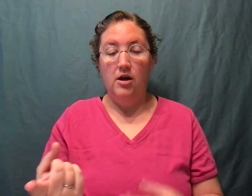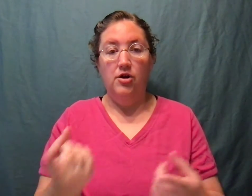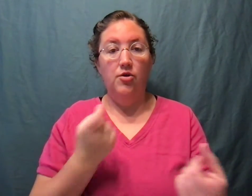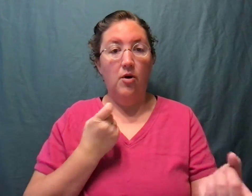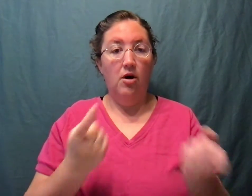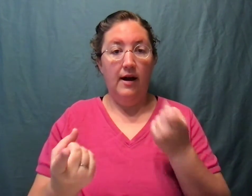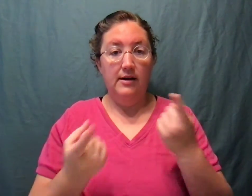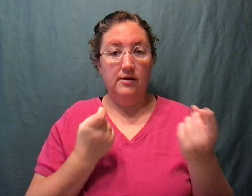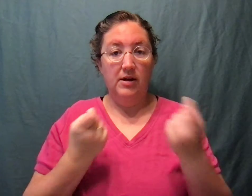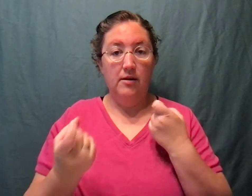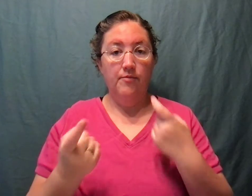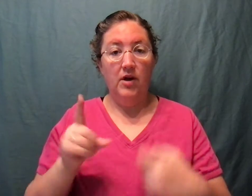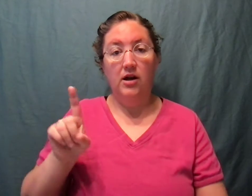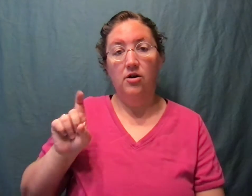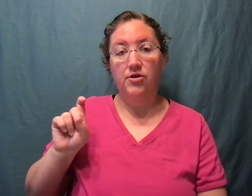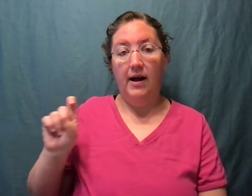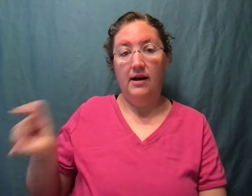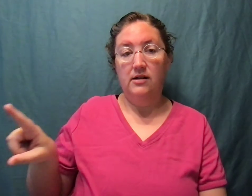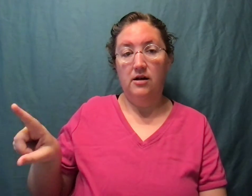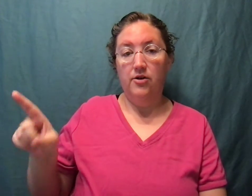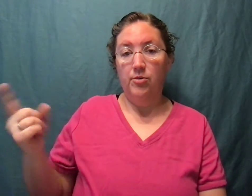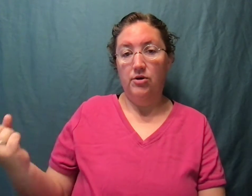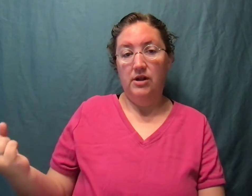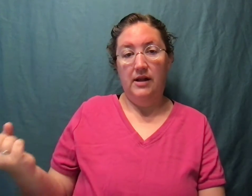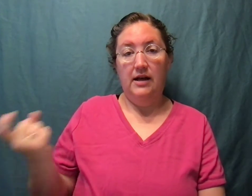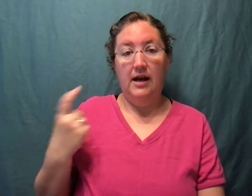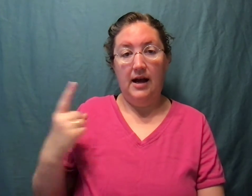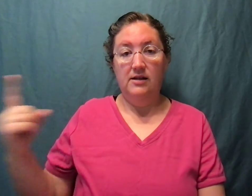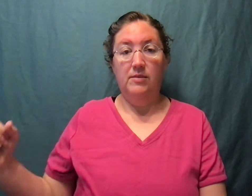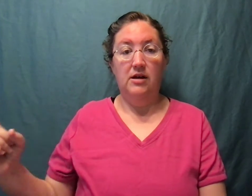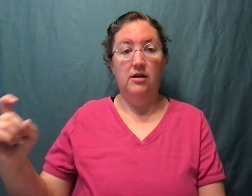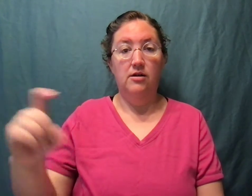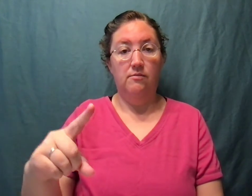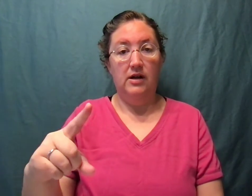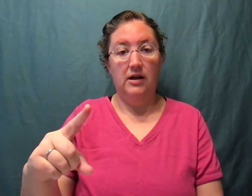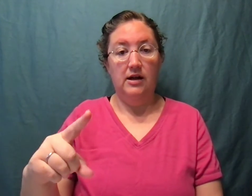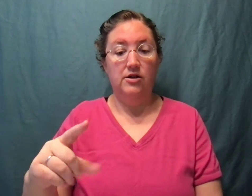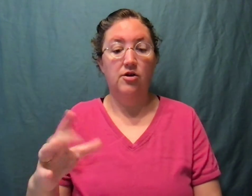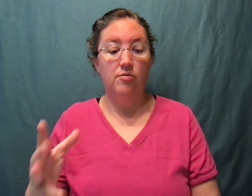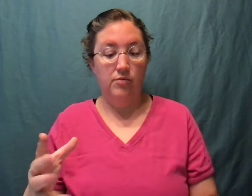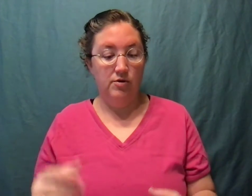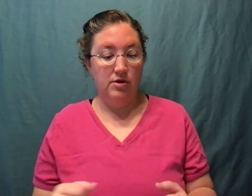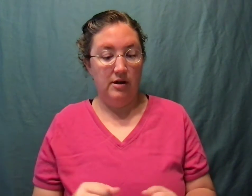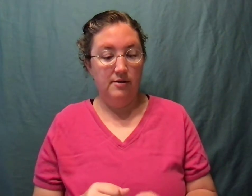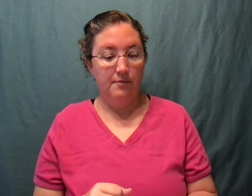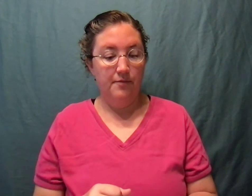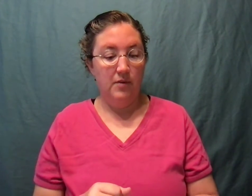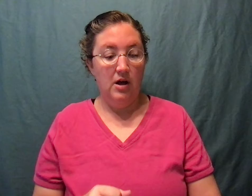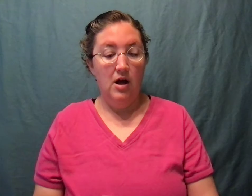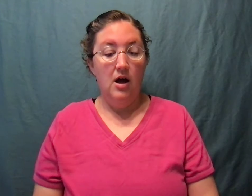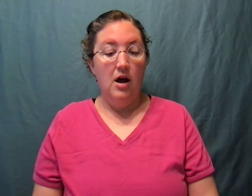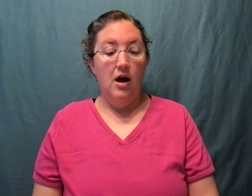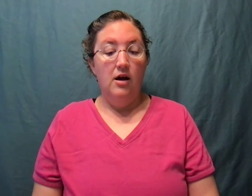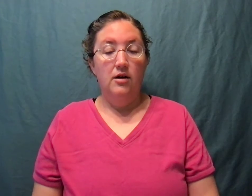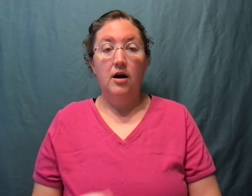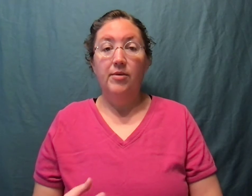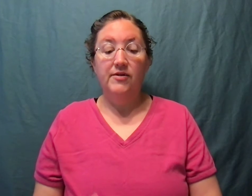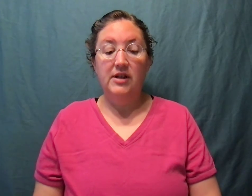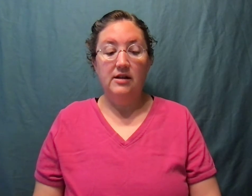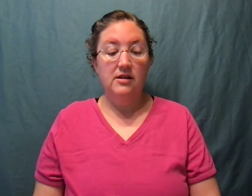You all ask me. I can also ask another person. They can ask me. They can ask you. Those things. A couple of sentences